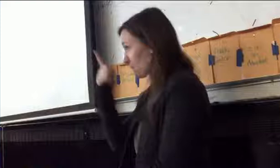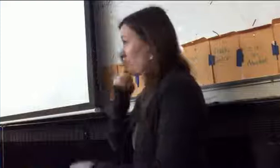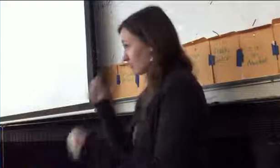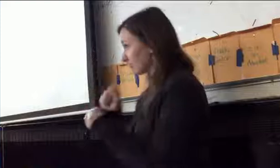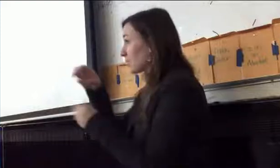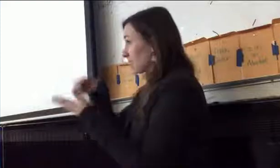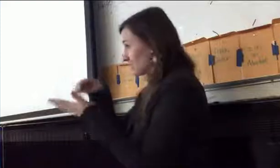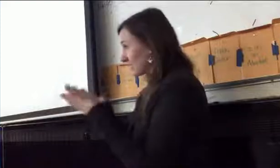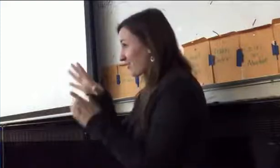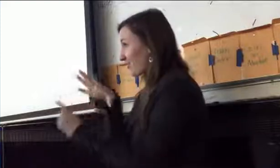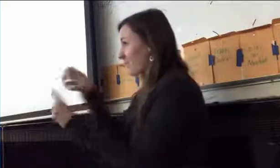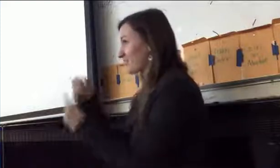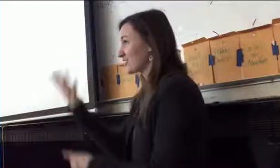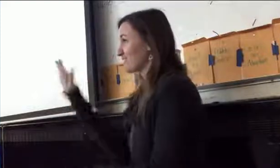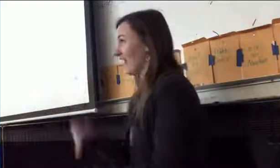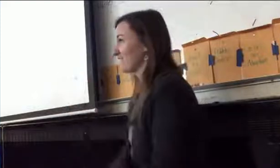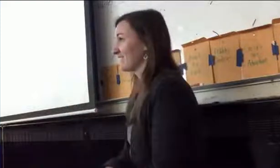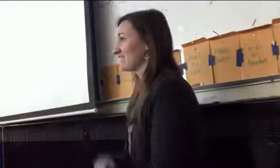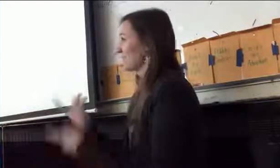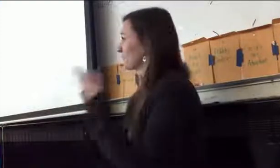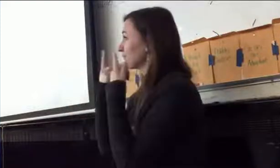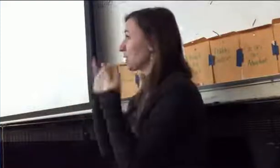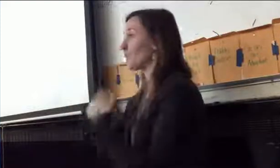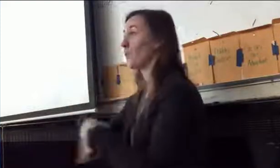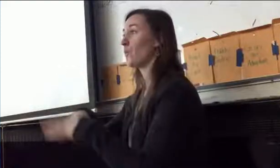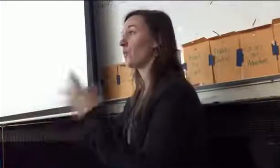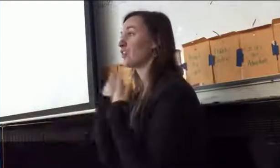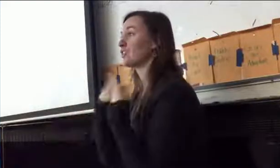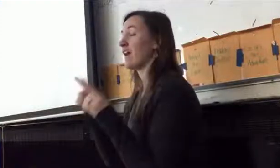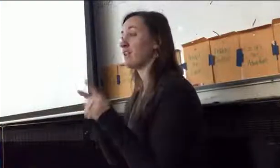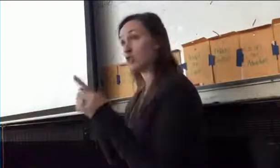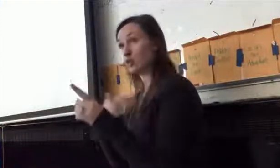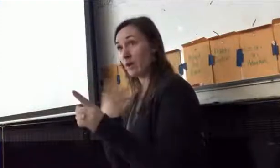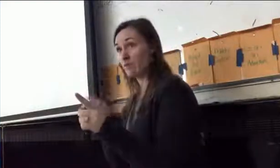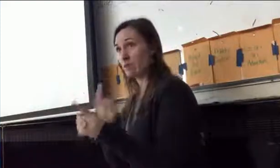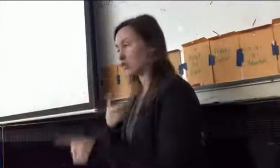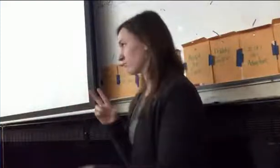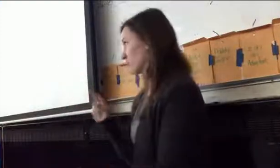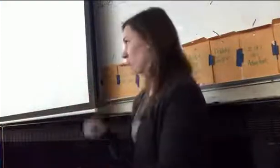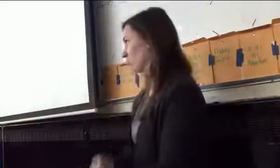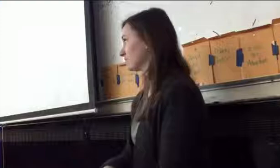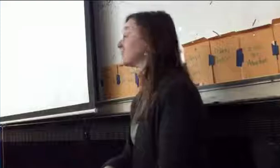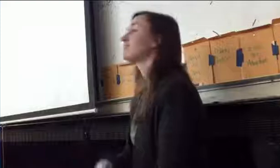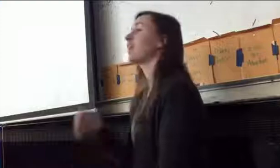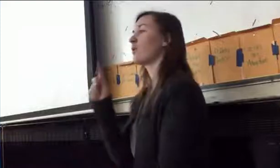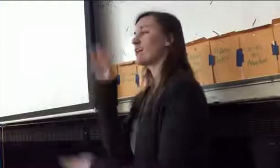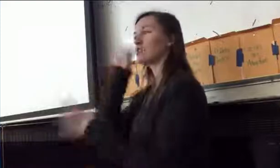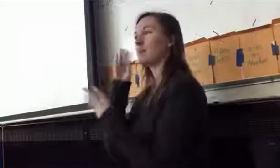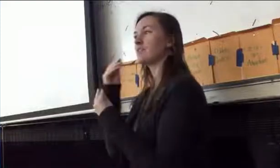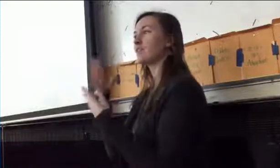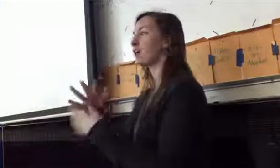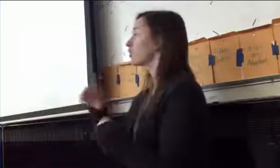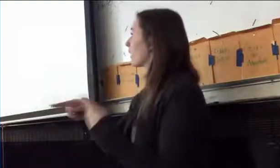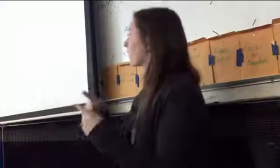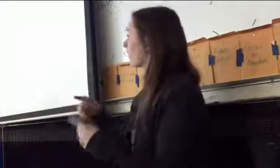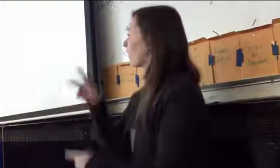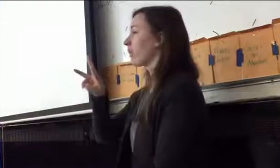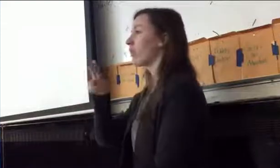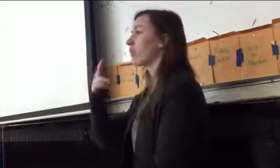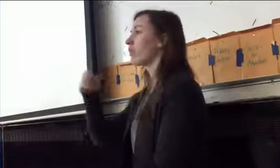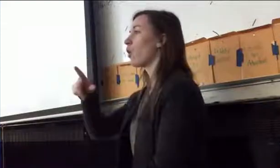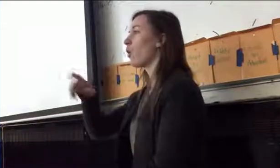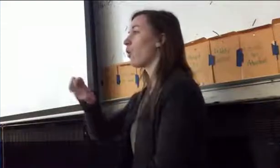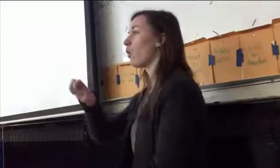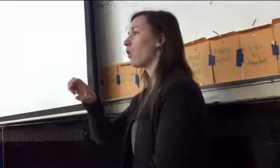actually get a 5, so it worked out. Okay, did you have a question? Okay, so let me tell you about the whole house. You see, the whole house is